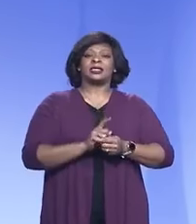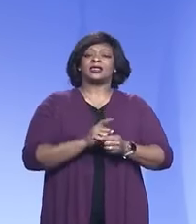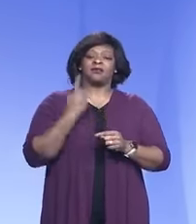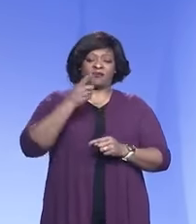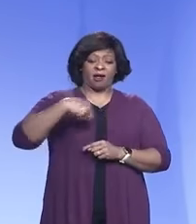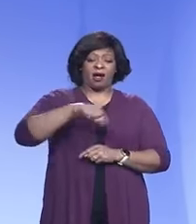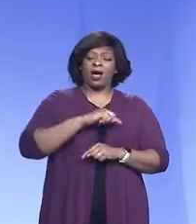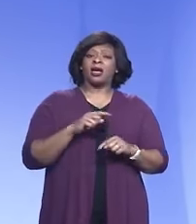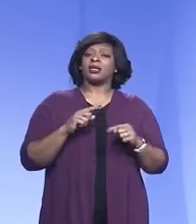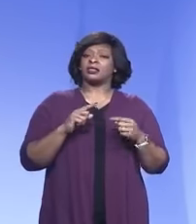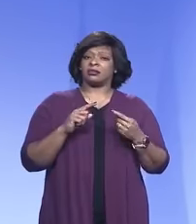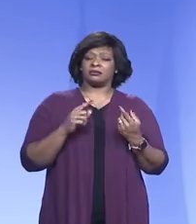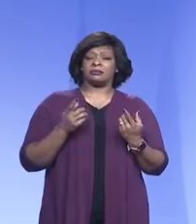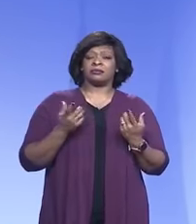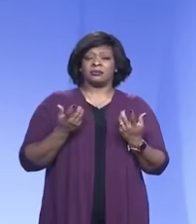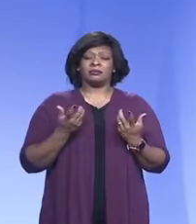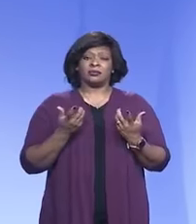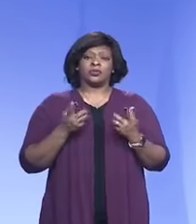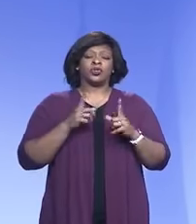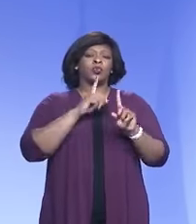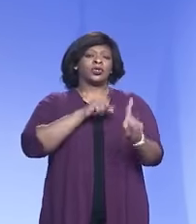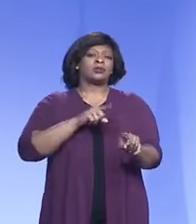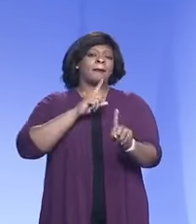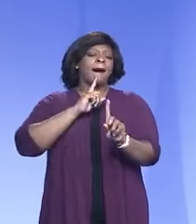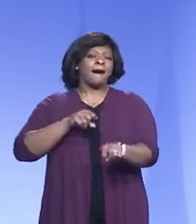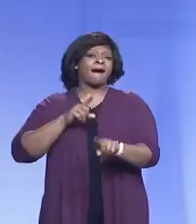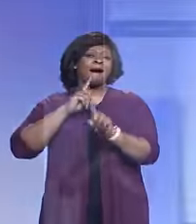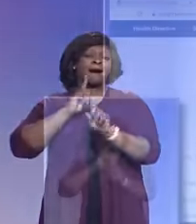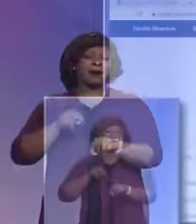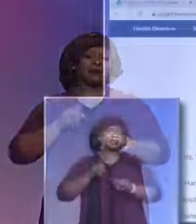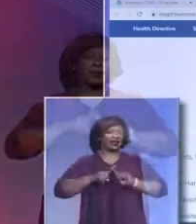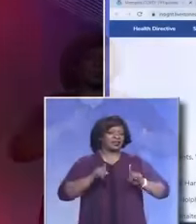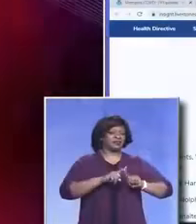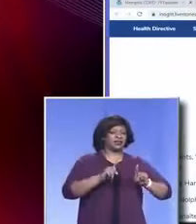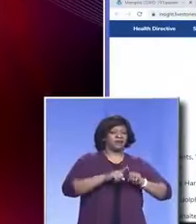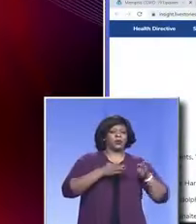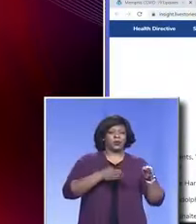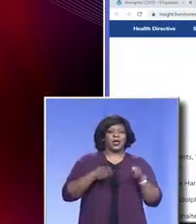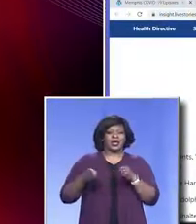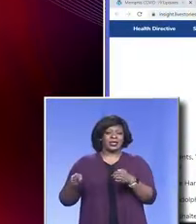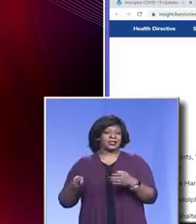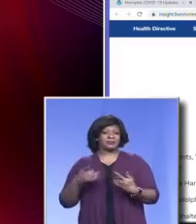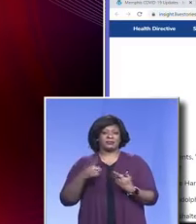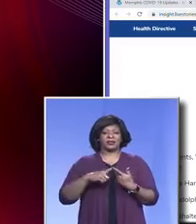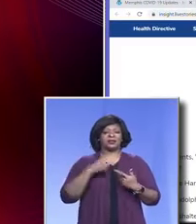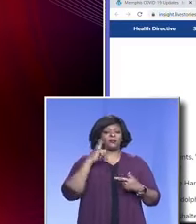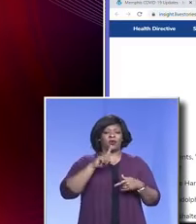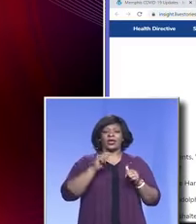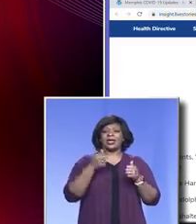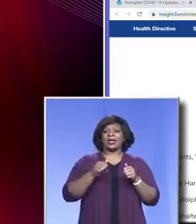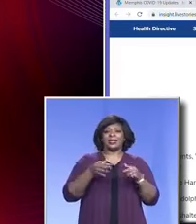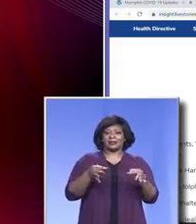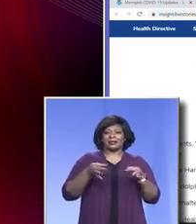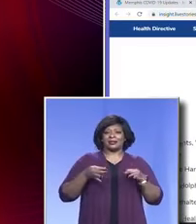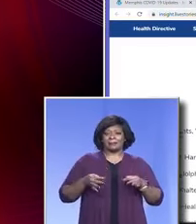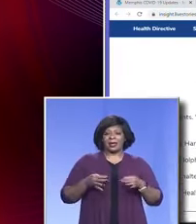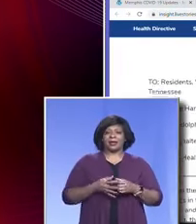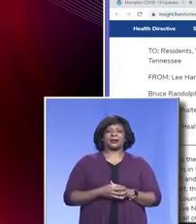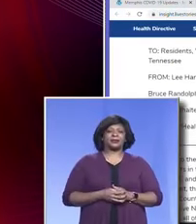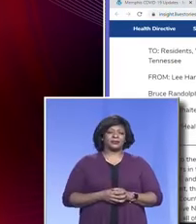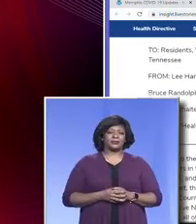us to respond in certain ways in terms of setbacks.